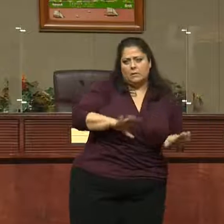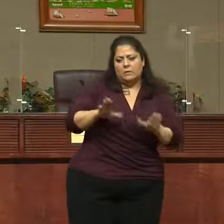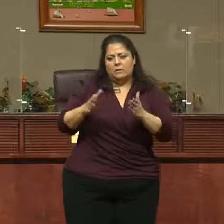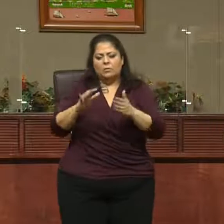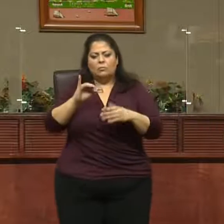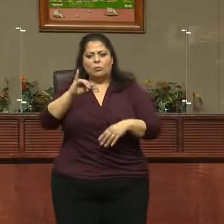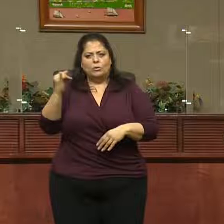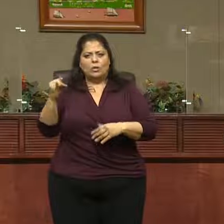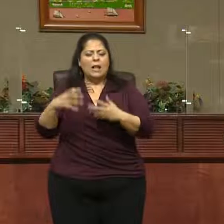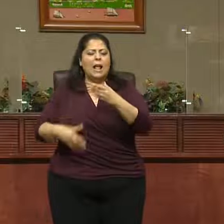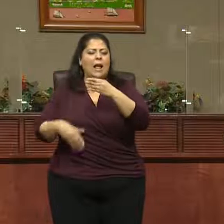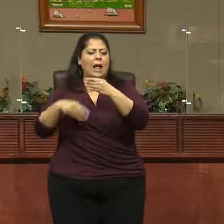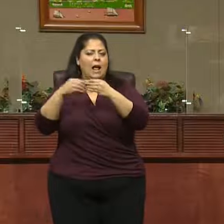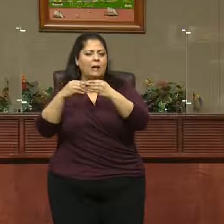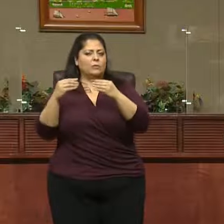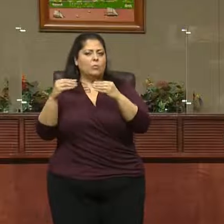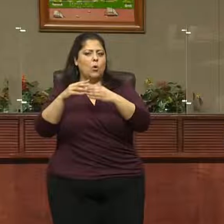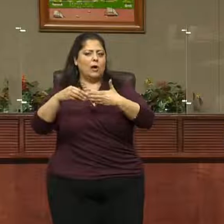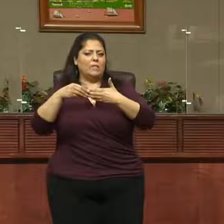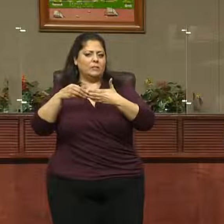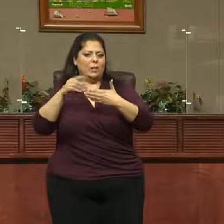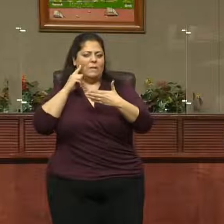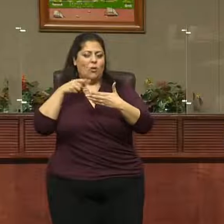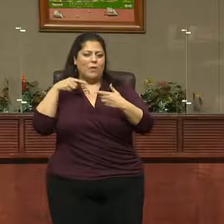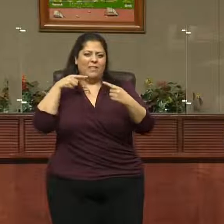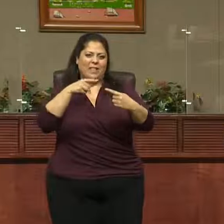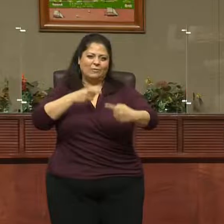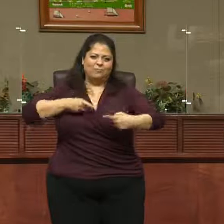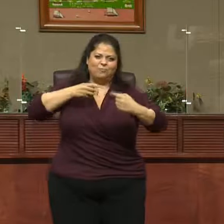the fight that we are engaging.